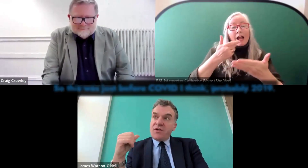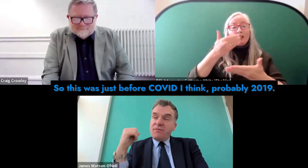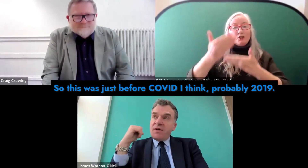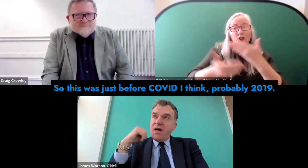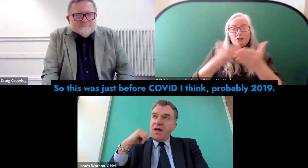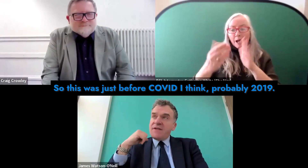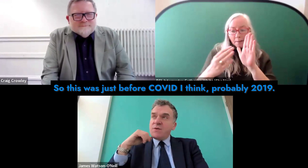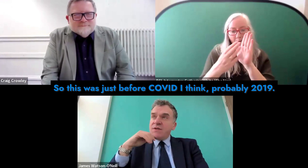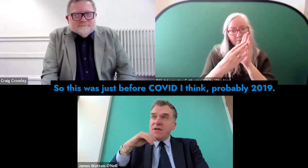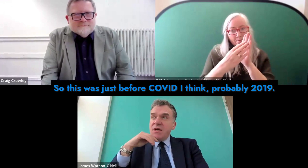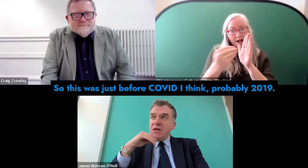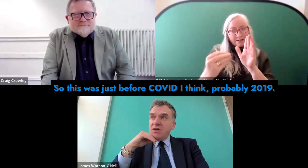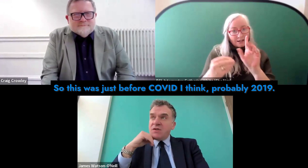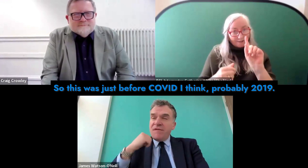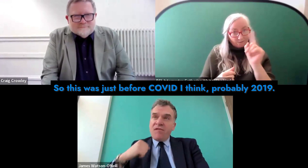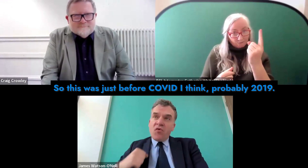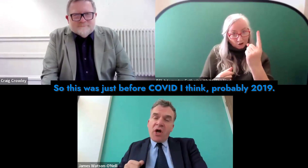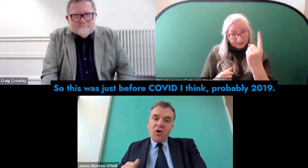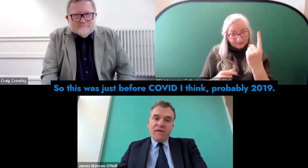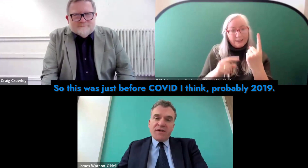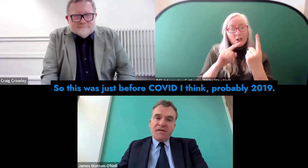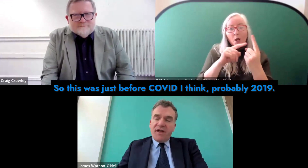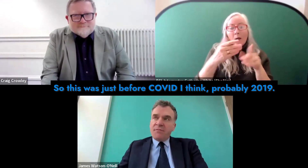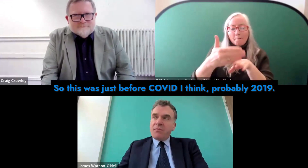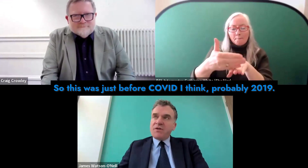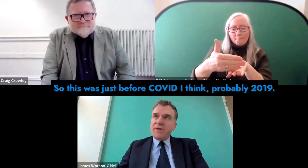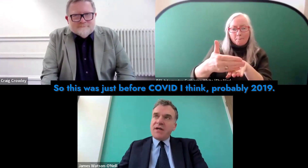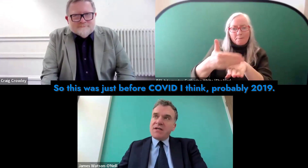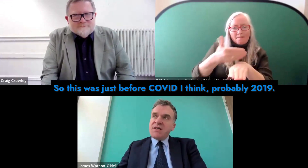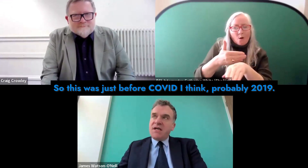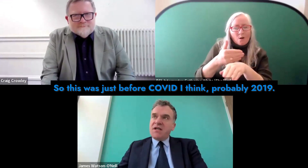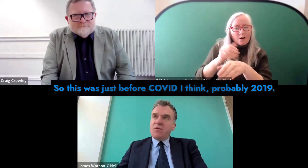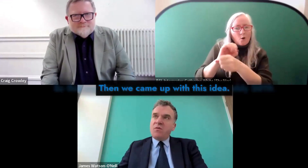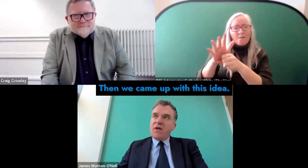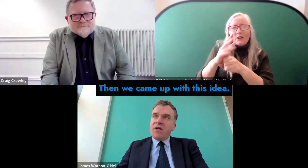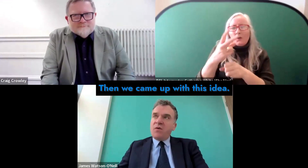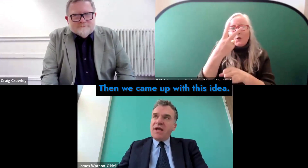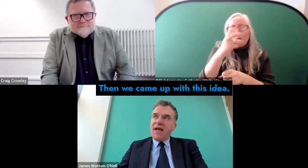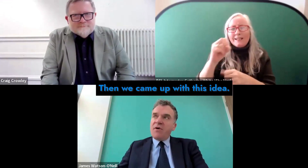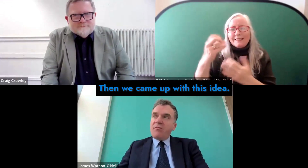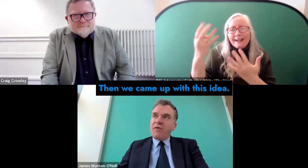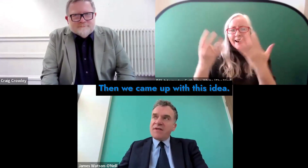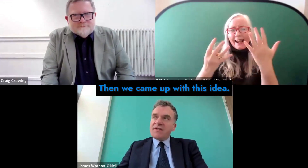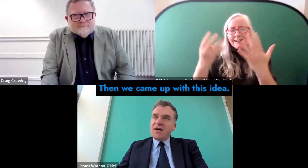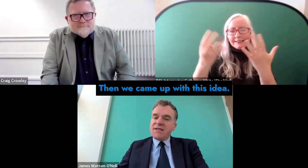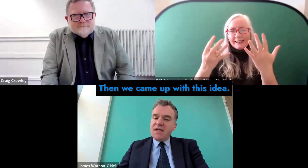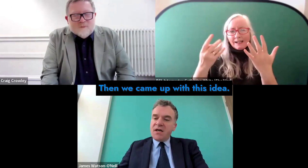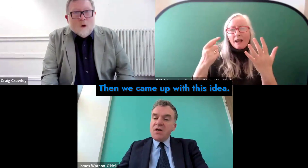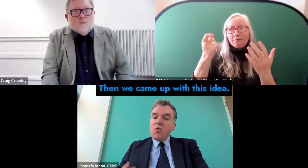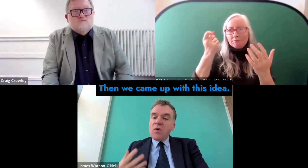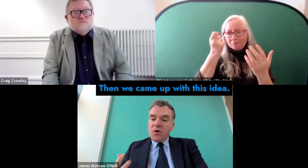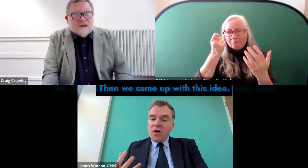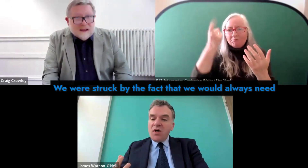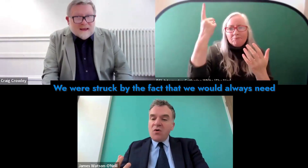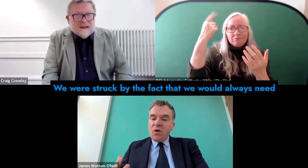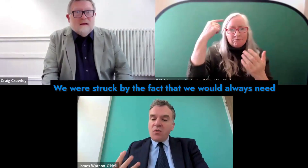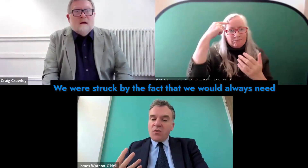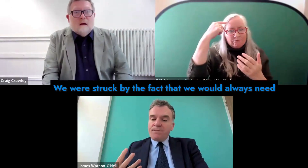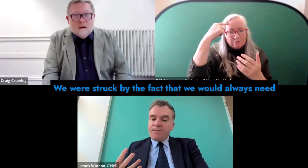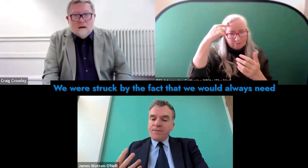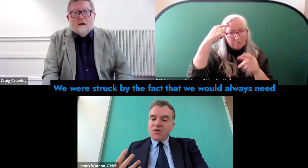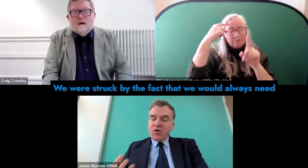of all, so this was just before COVID, I think, probably 2019. Then we came up with this idea. We